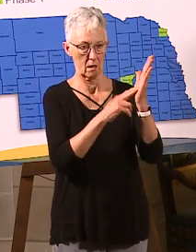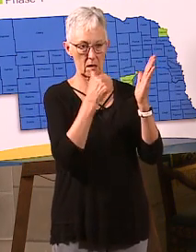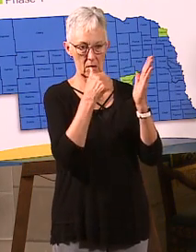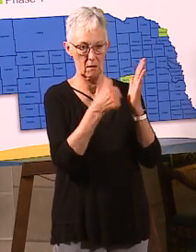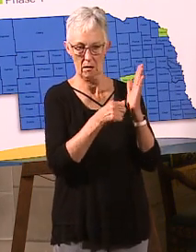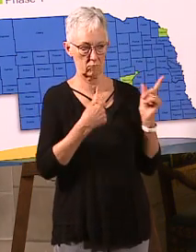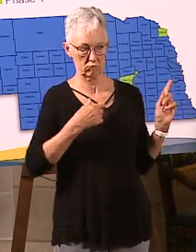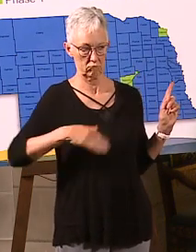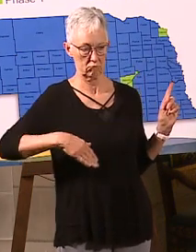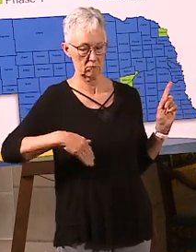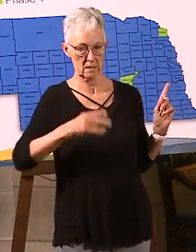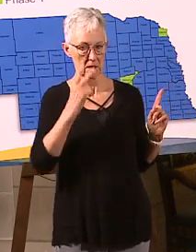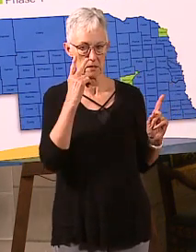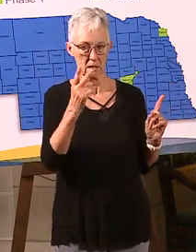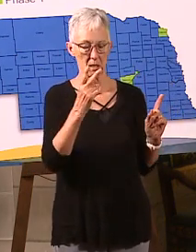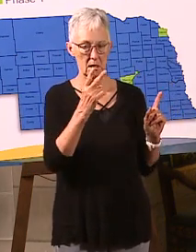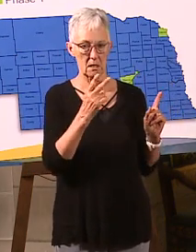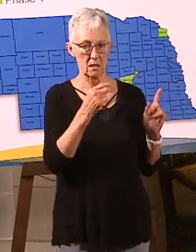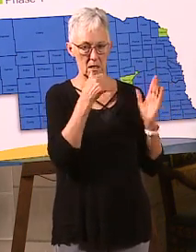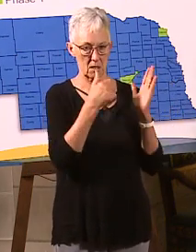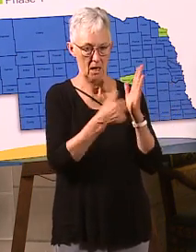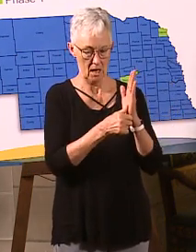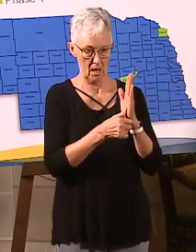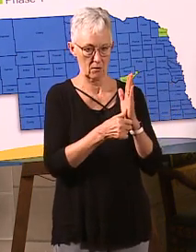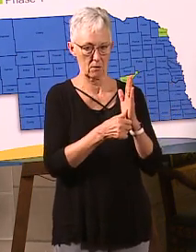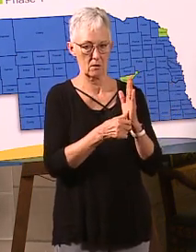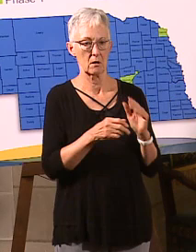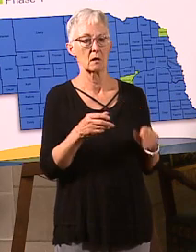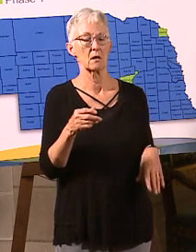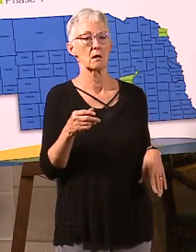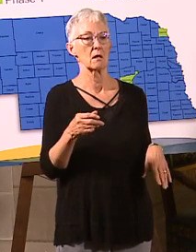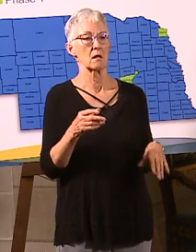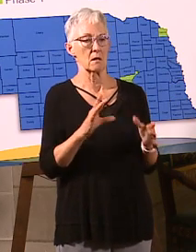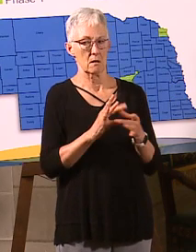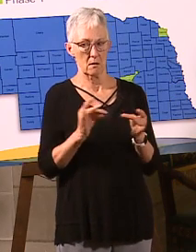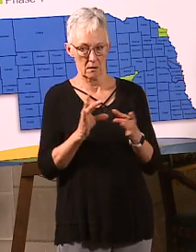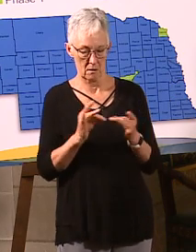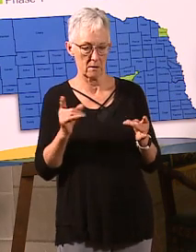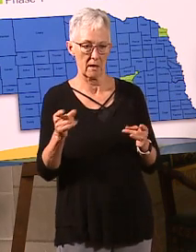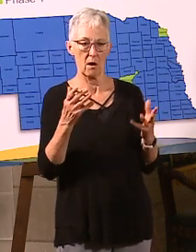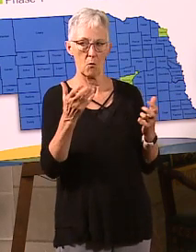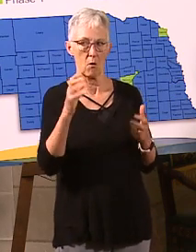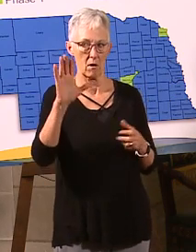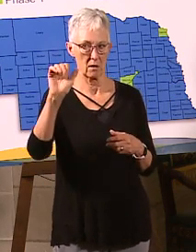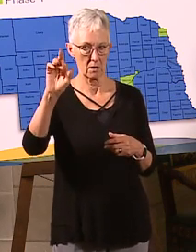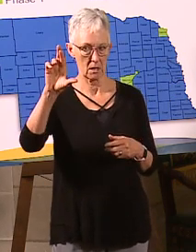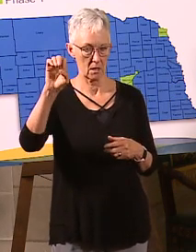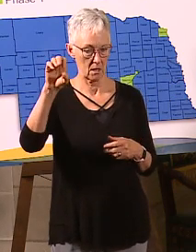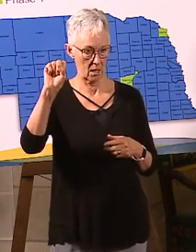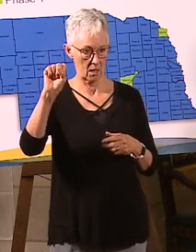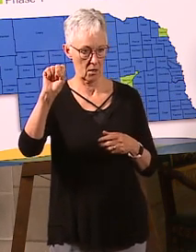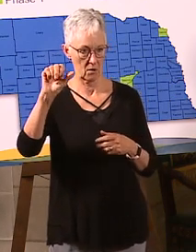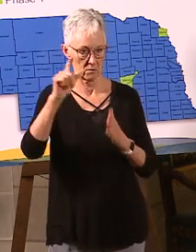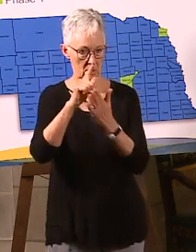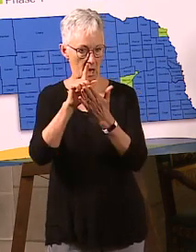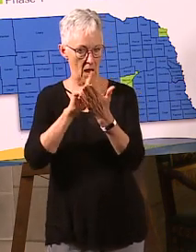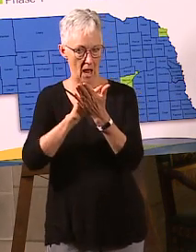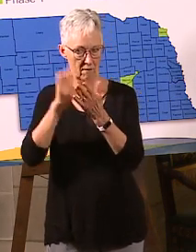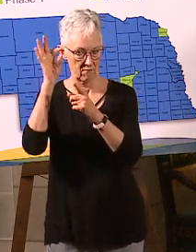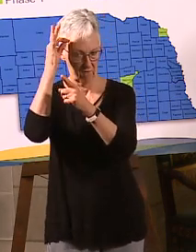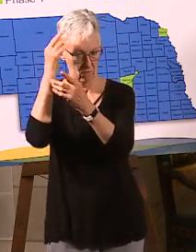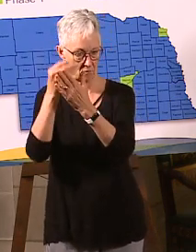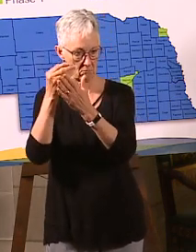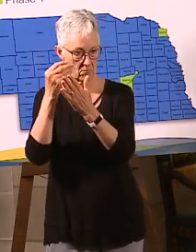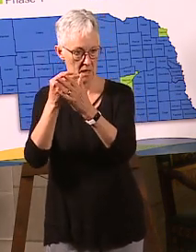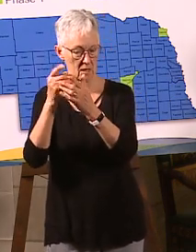it, but apparently 11 senators have sent me a letter saying that they want some of the CARES Act money to go to eviction notice. I'd say stay tuned. We're going to be